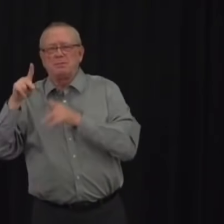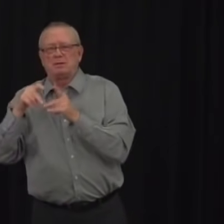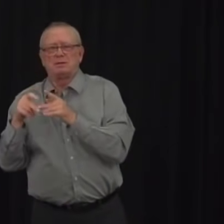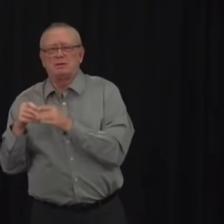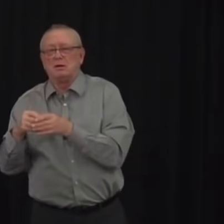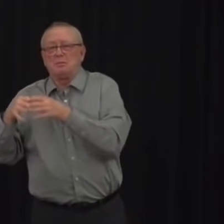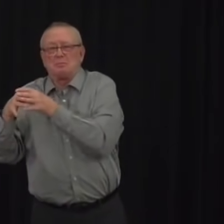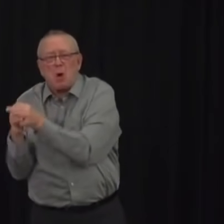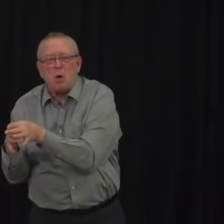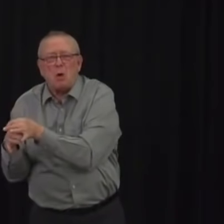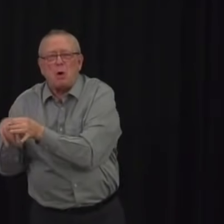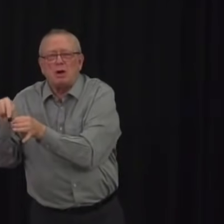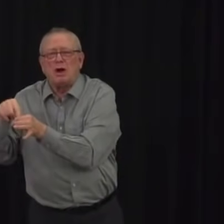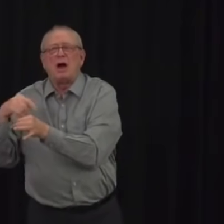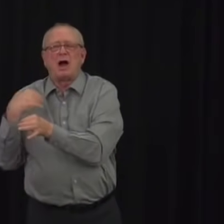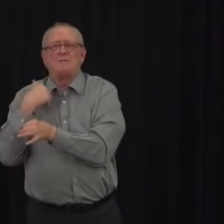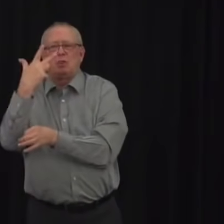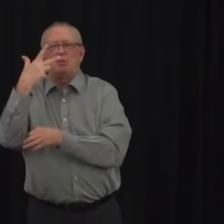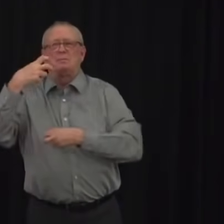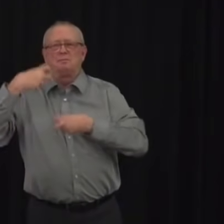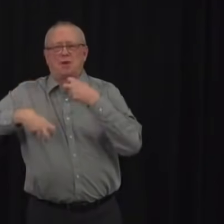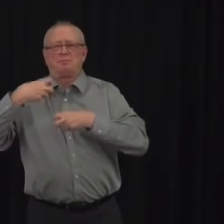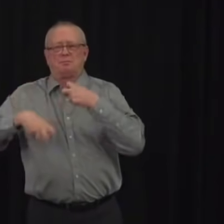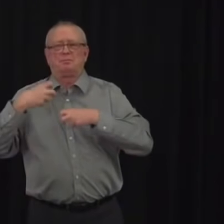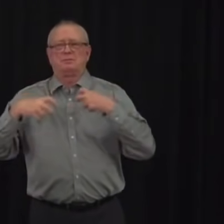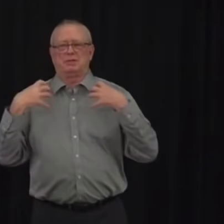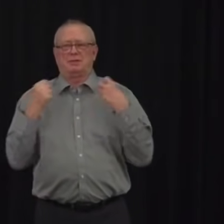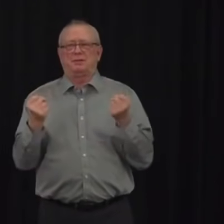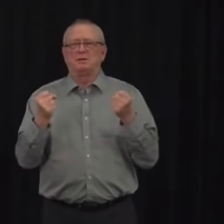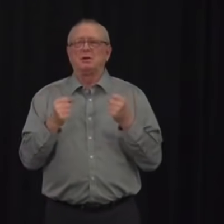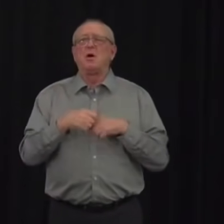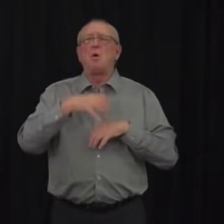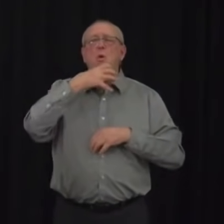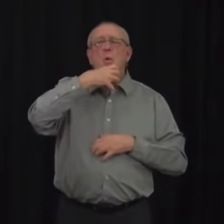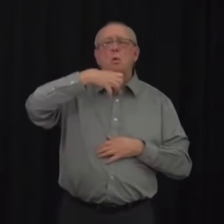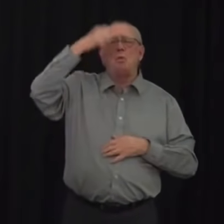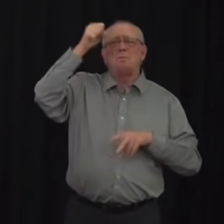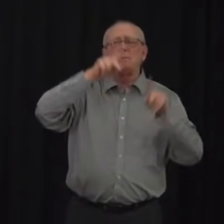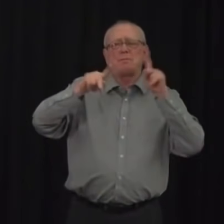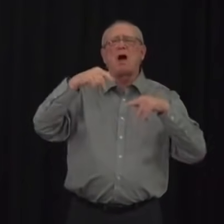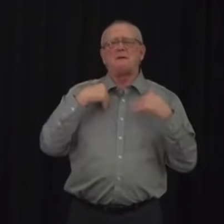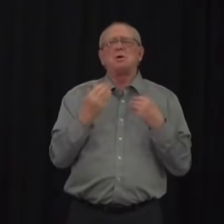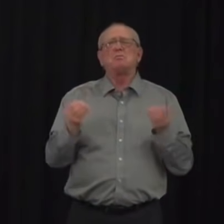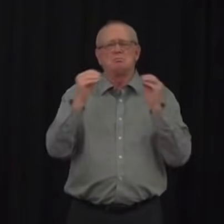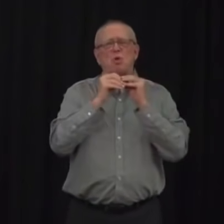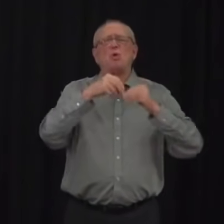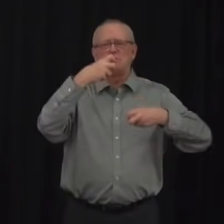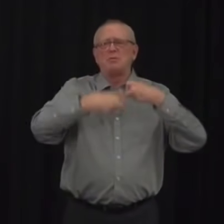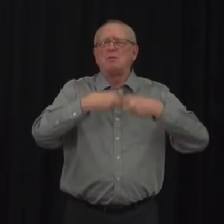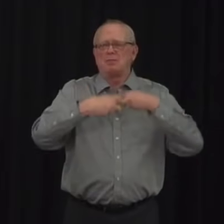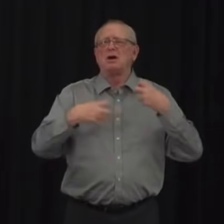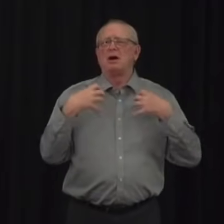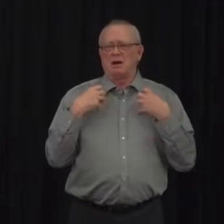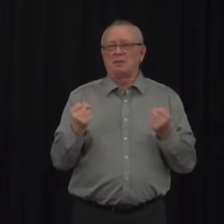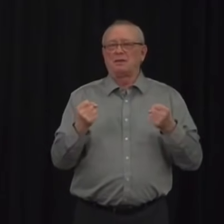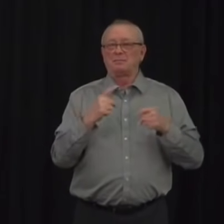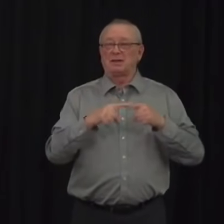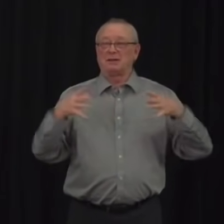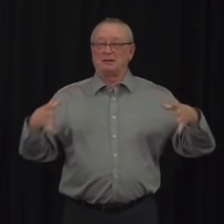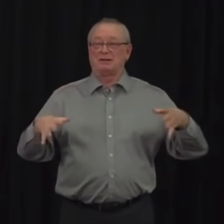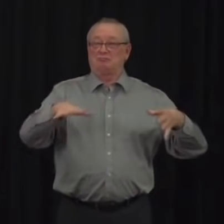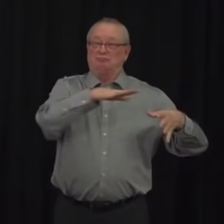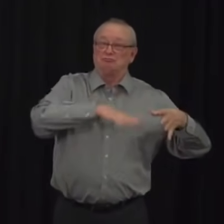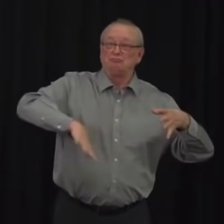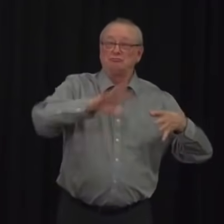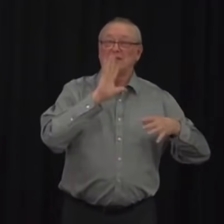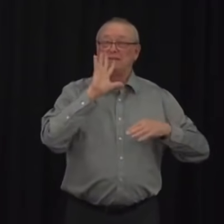Older adults are more likely to have medical conditions. For example, of those over age 50, 65%